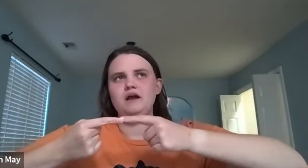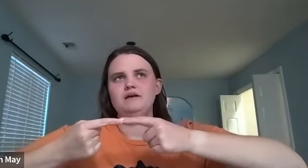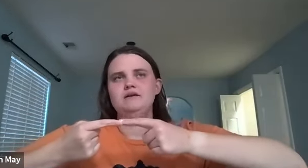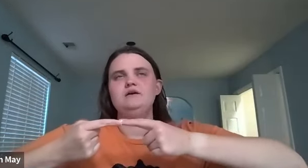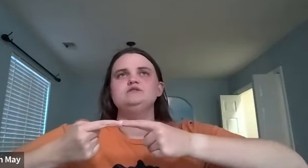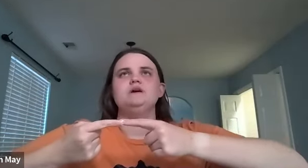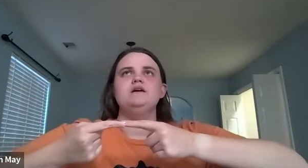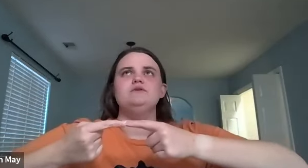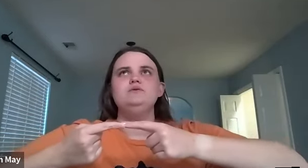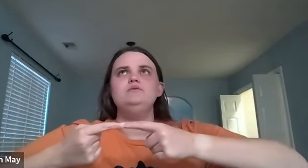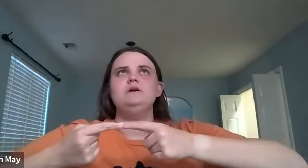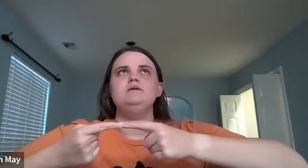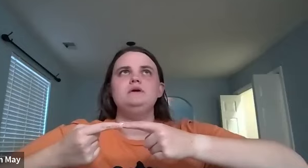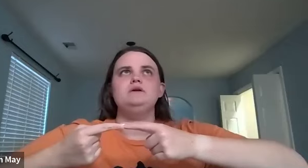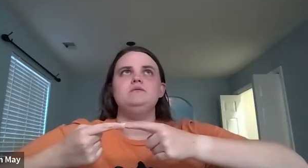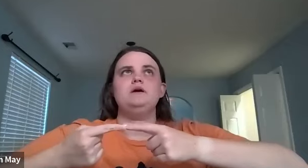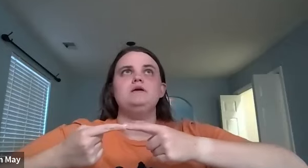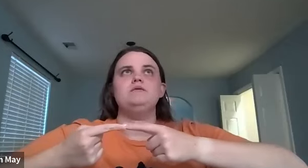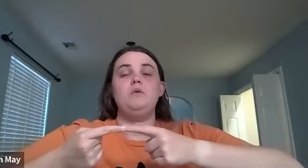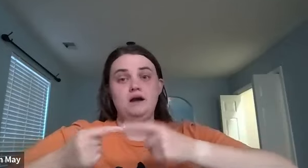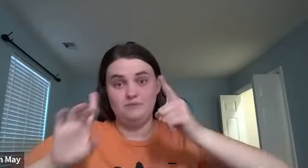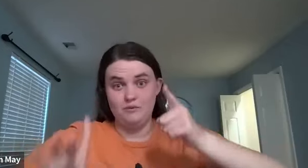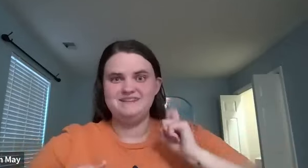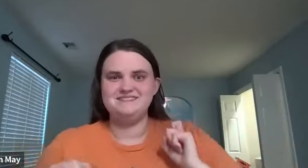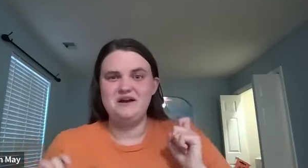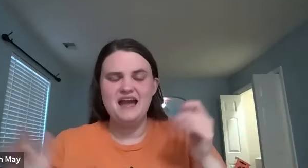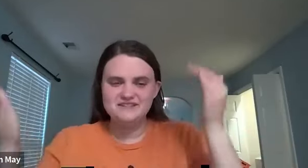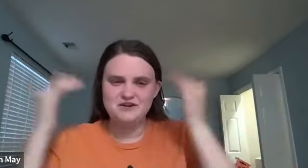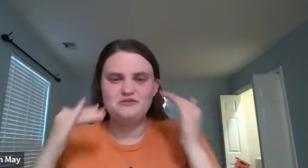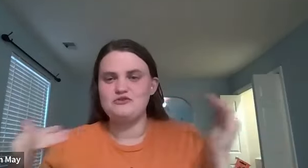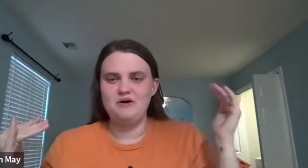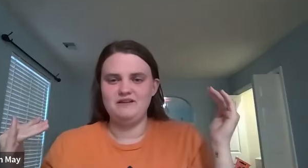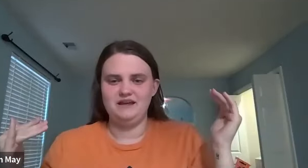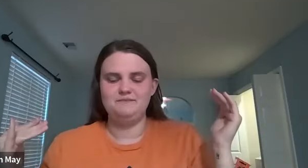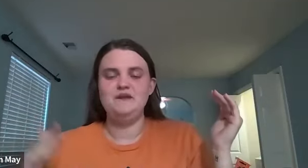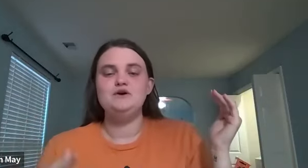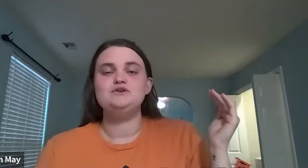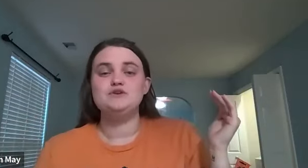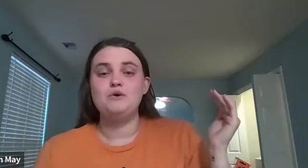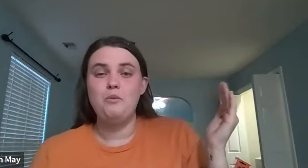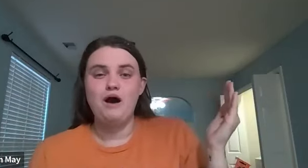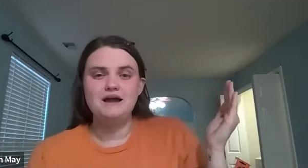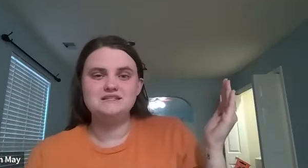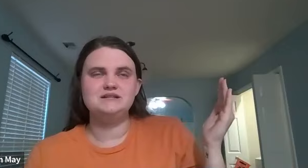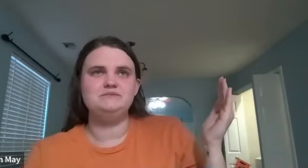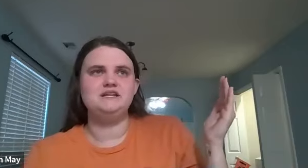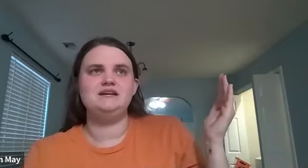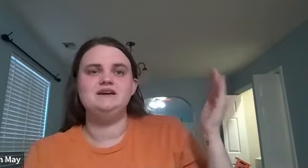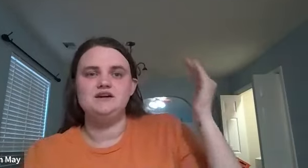Okay. So we have who, what, when, where, why. Why. Sorry, I have to go through them all again. So why is going to be, you're